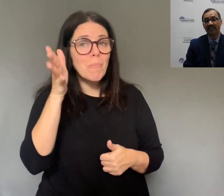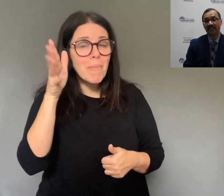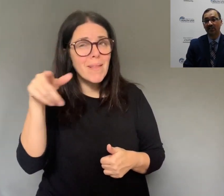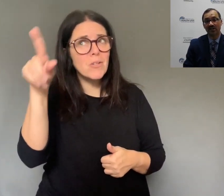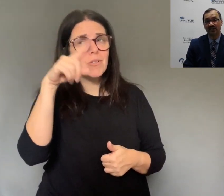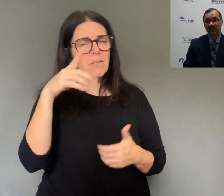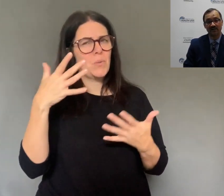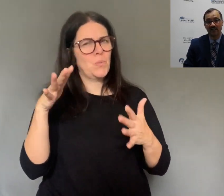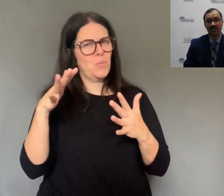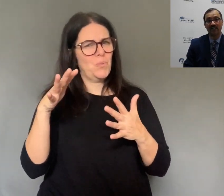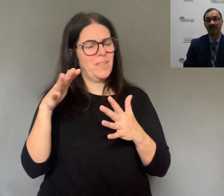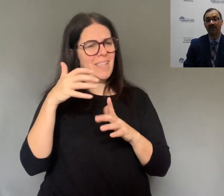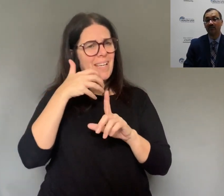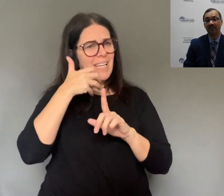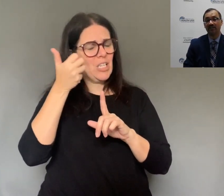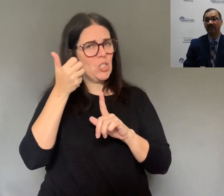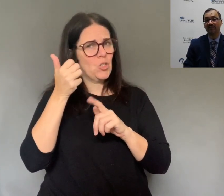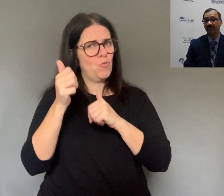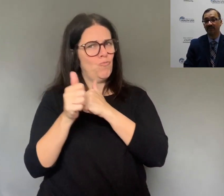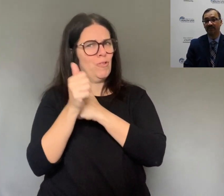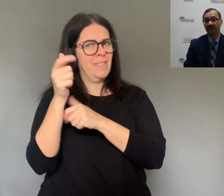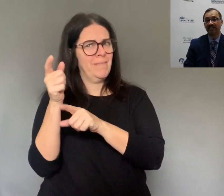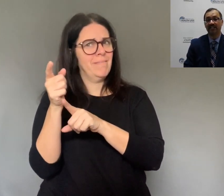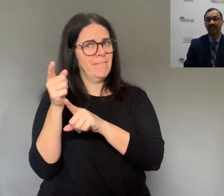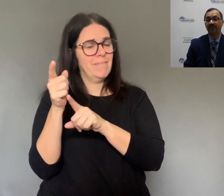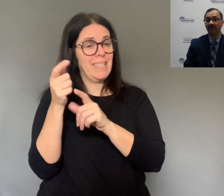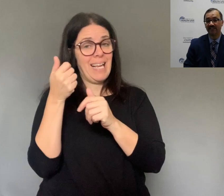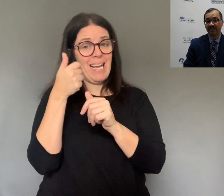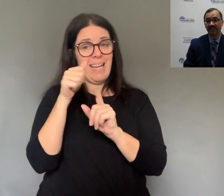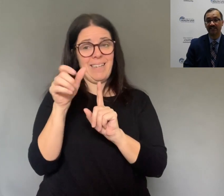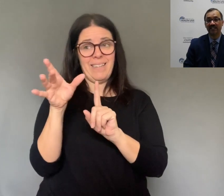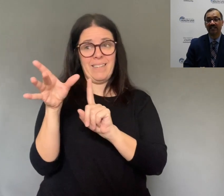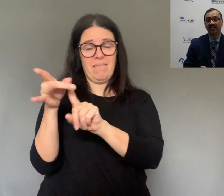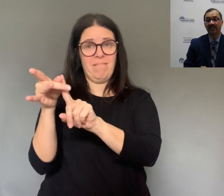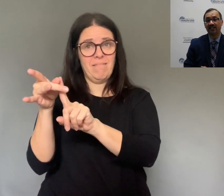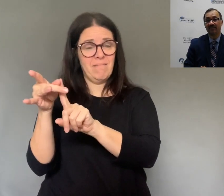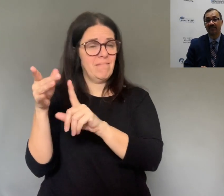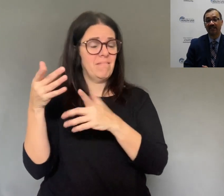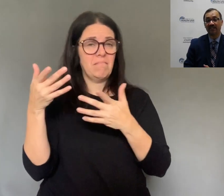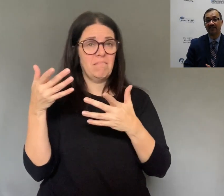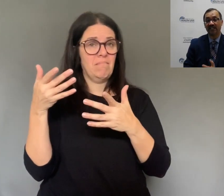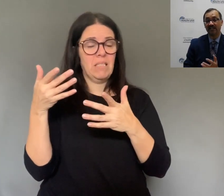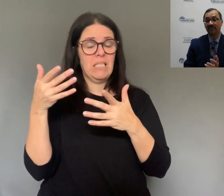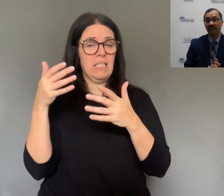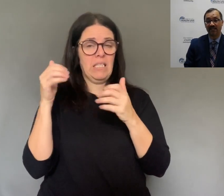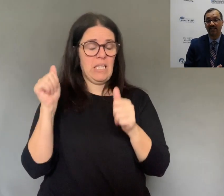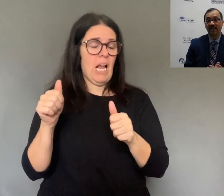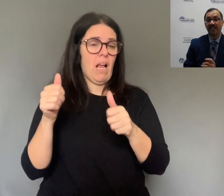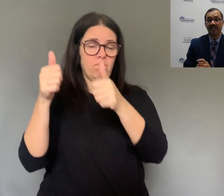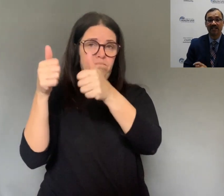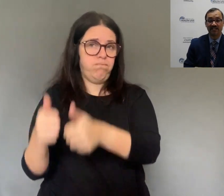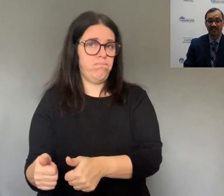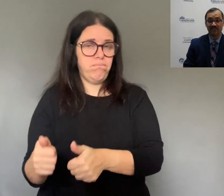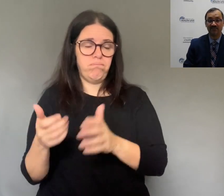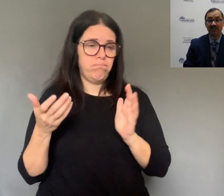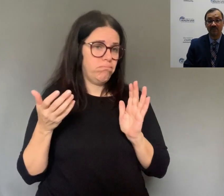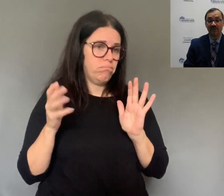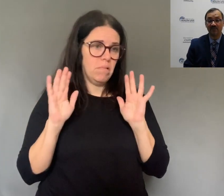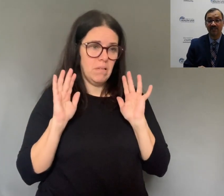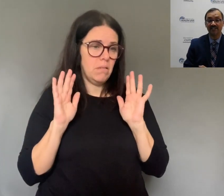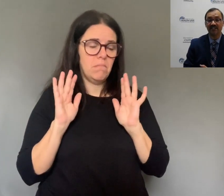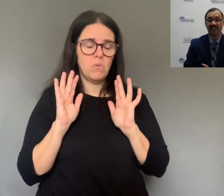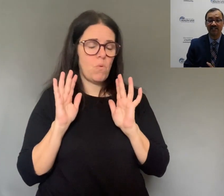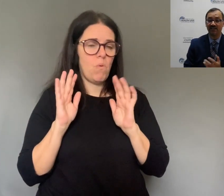and again, not congregating with more than 5 people in any public settings. And if they can meet that, I think that would